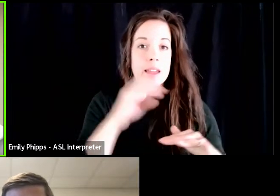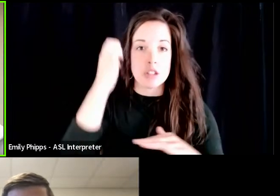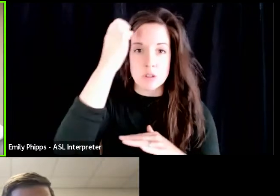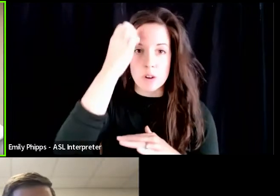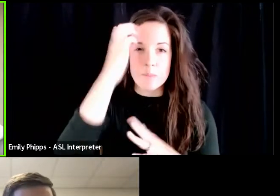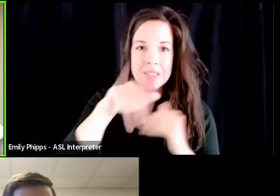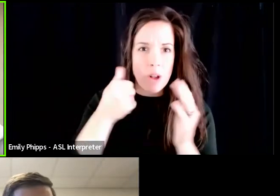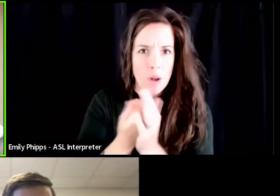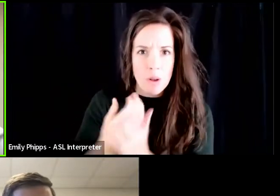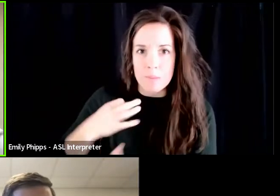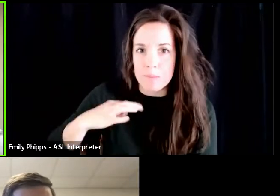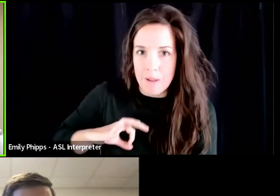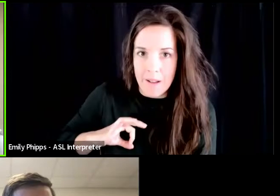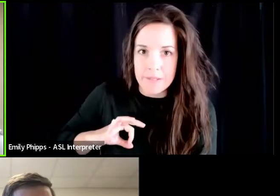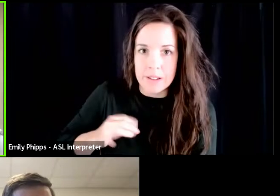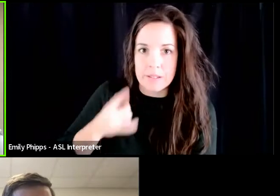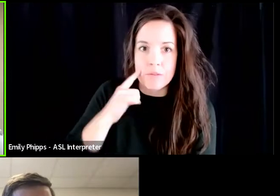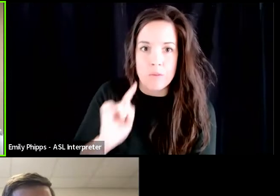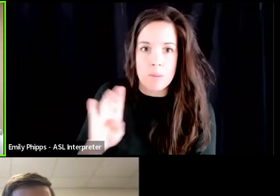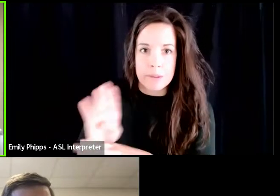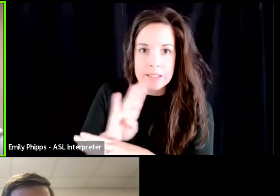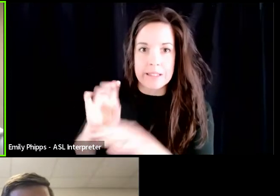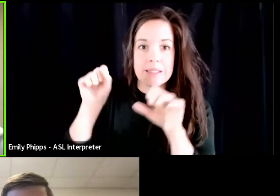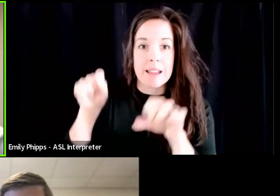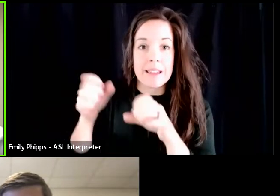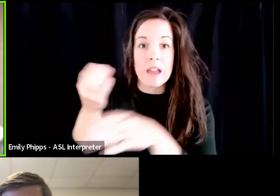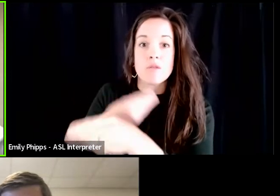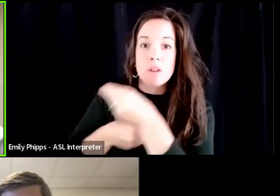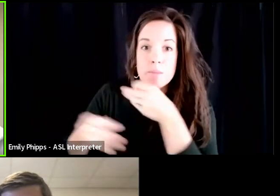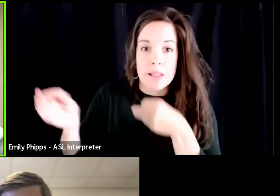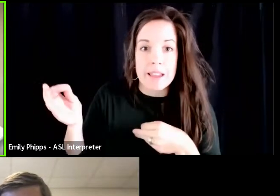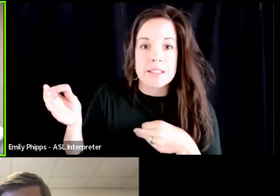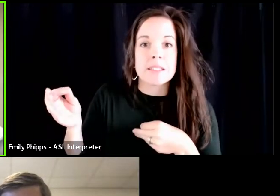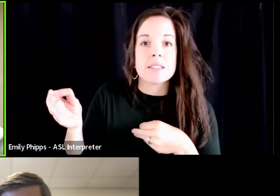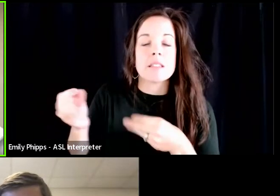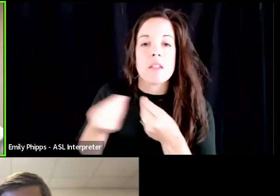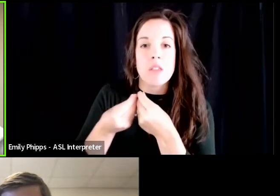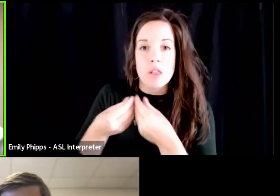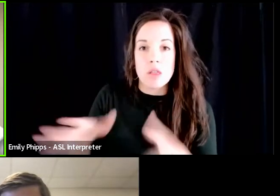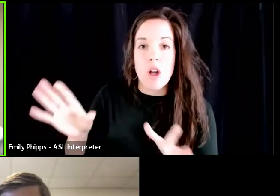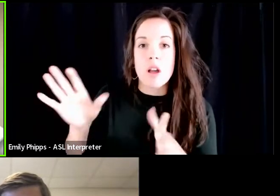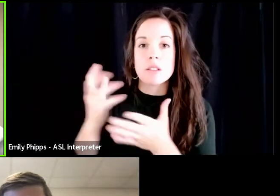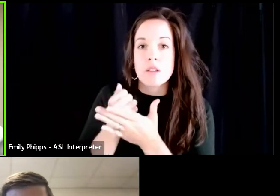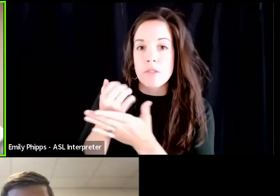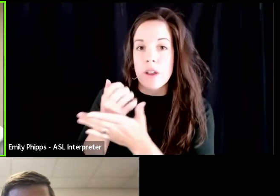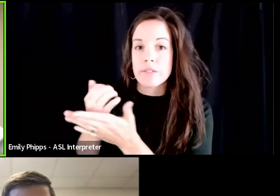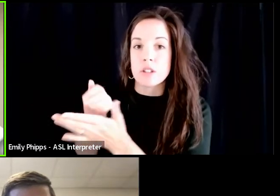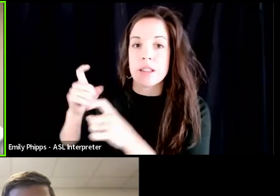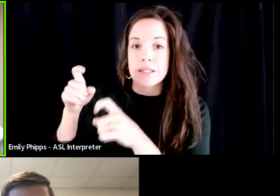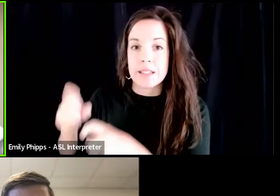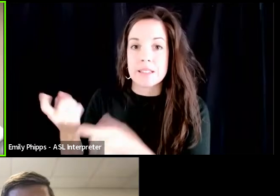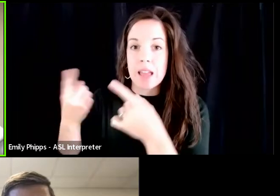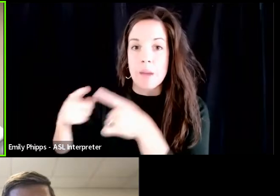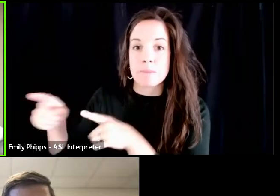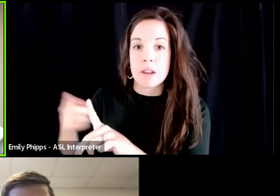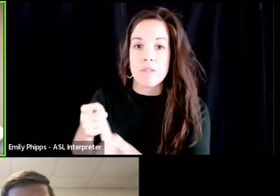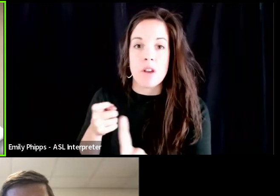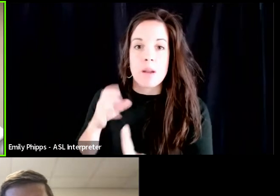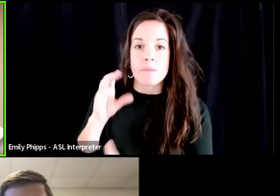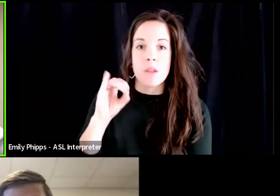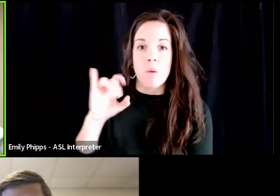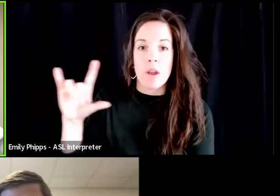profitable business that can replace the loss of revenue that needs to take place from the oil producing